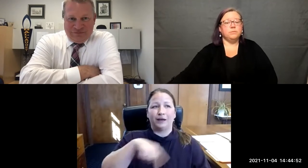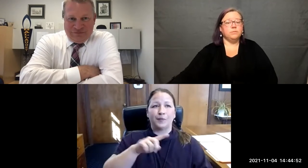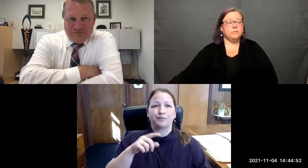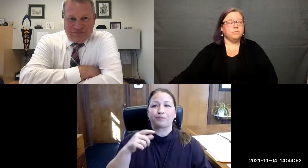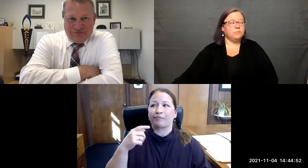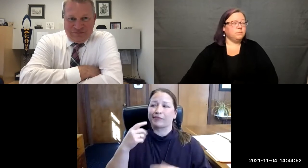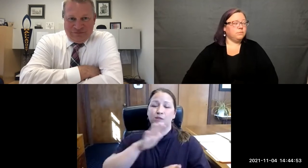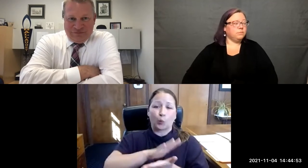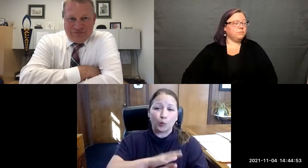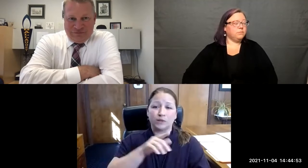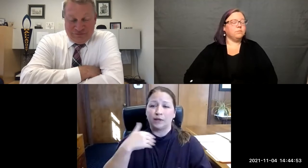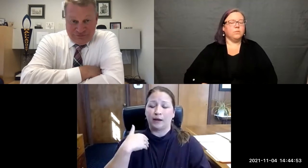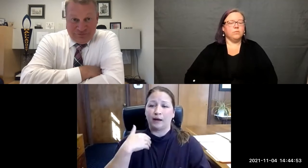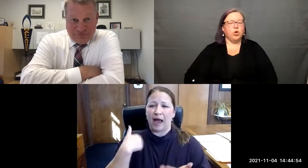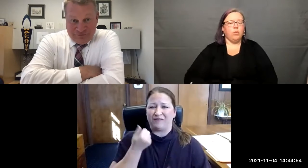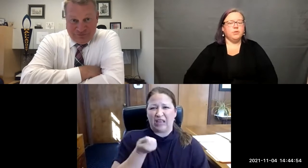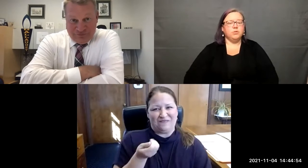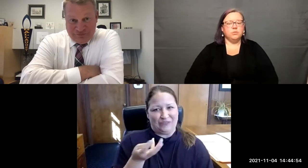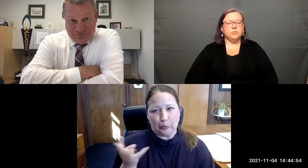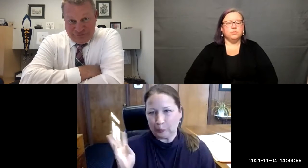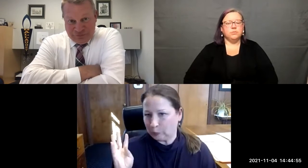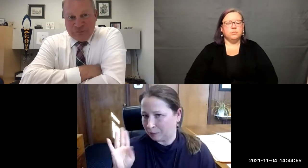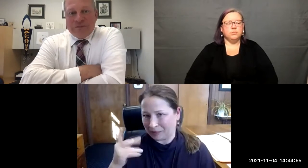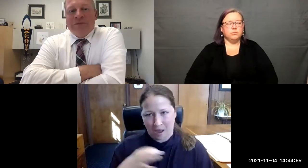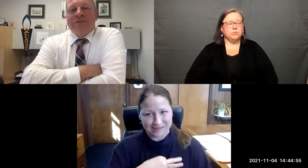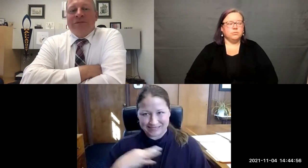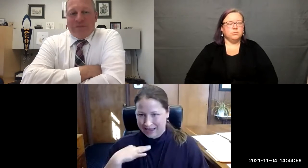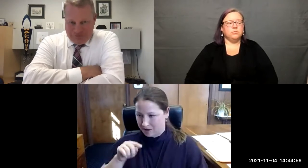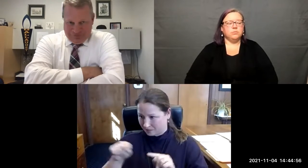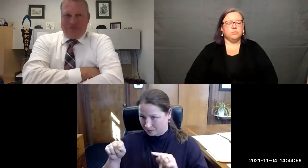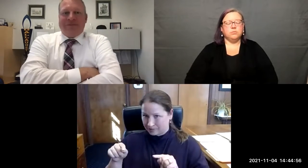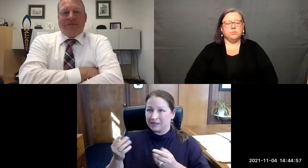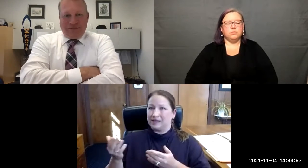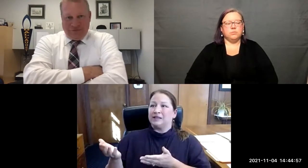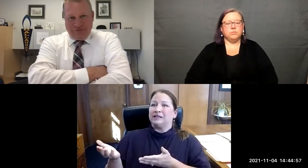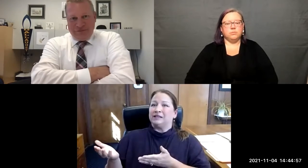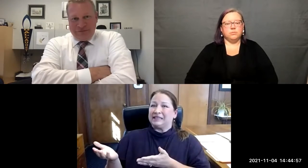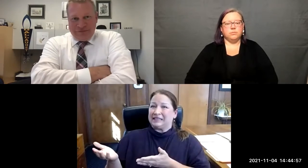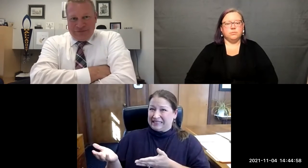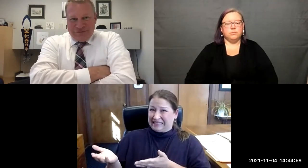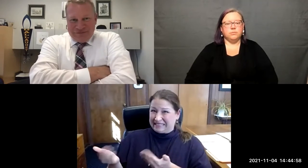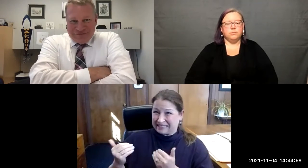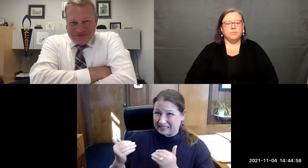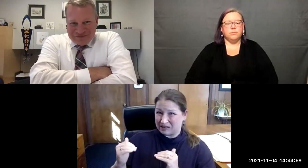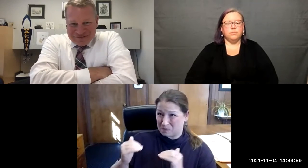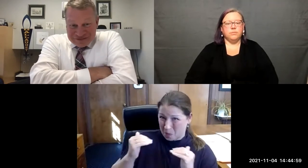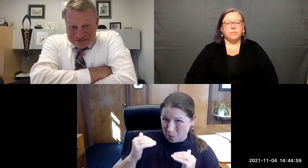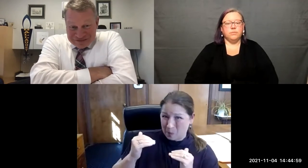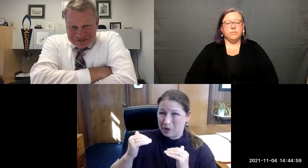There are many of us who in schools have very limited numbers of BIPOC staff. So if there's